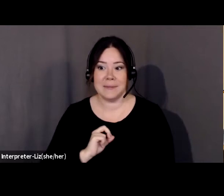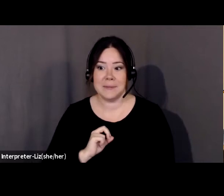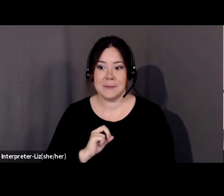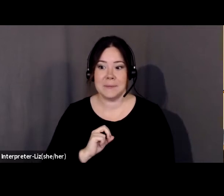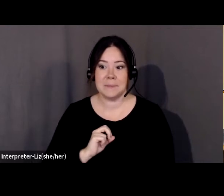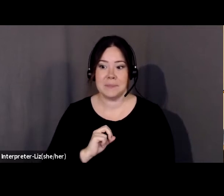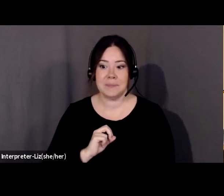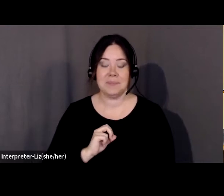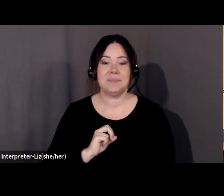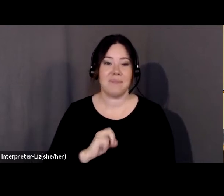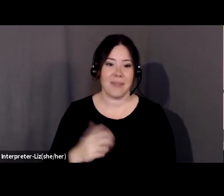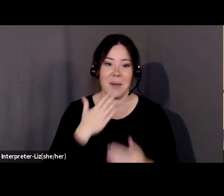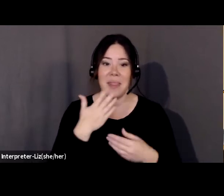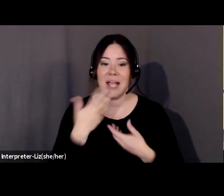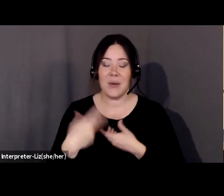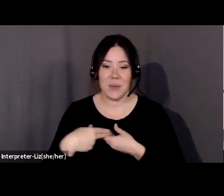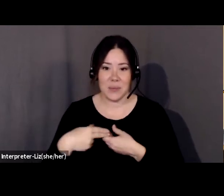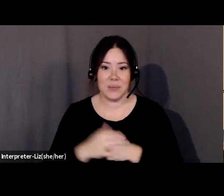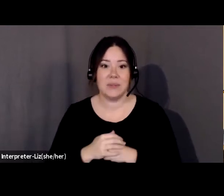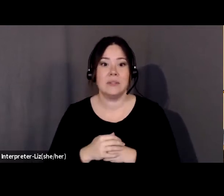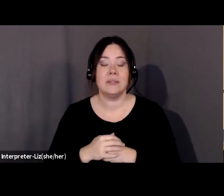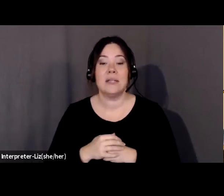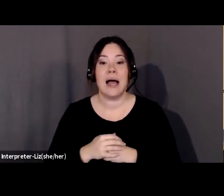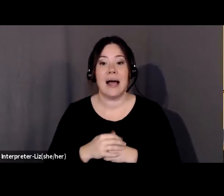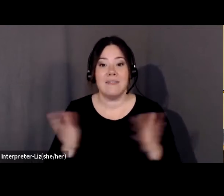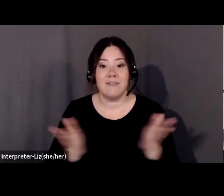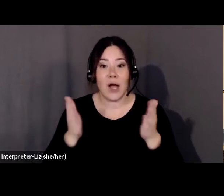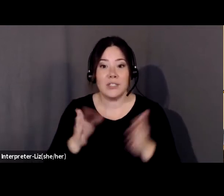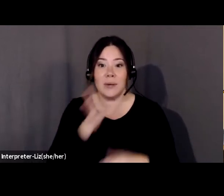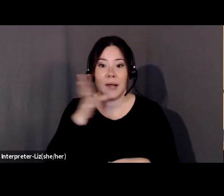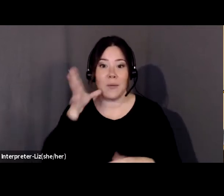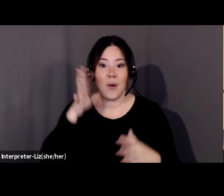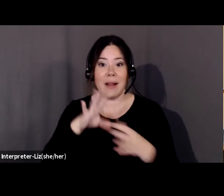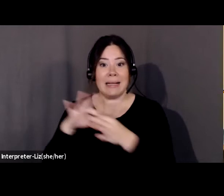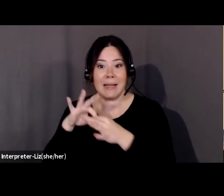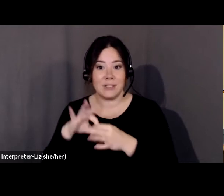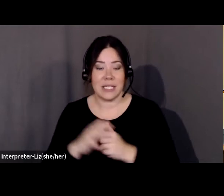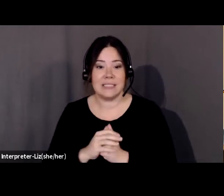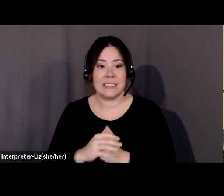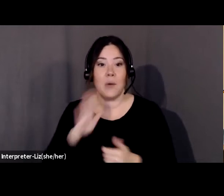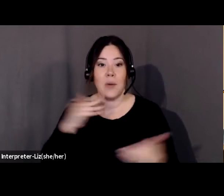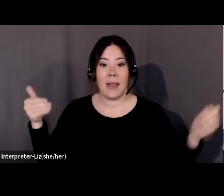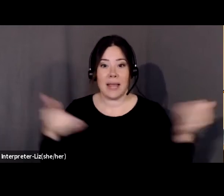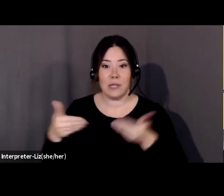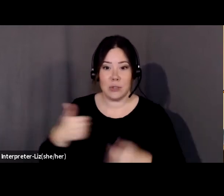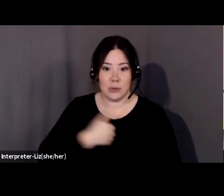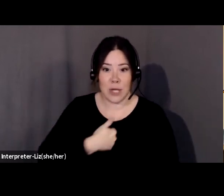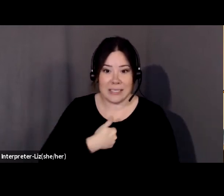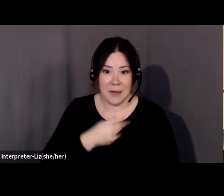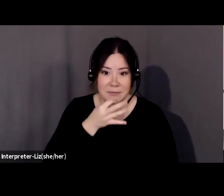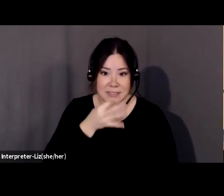So thank you for coming to our session on fostering rural connections, and we'll introduce ourselves in a minute, but I just wanted